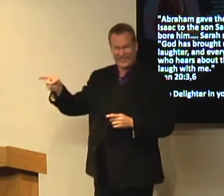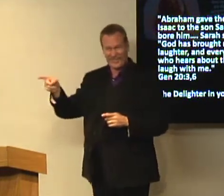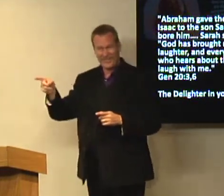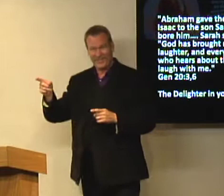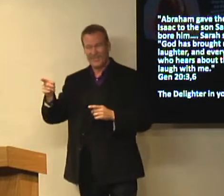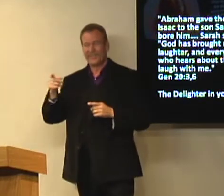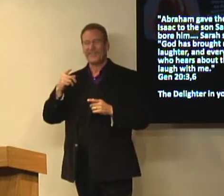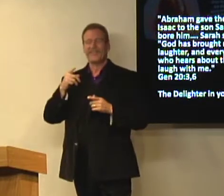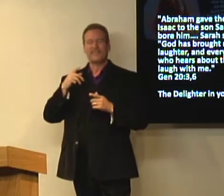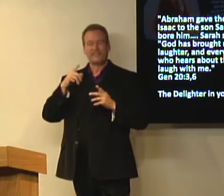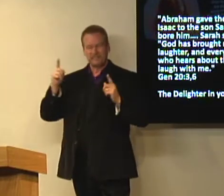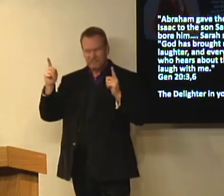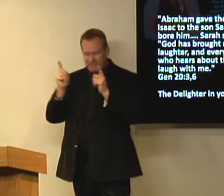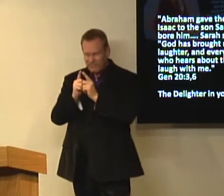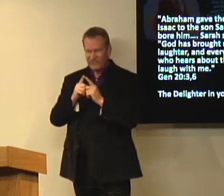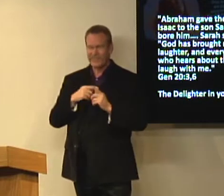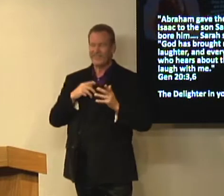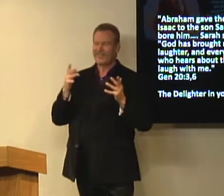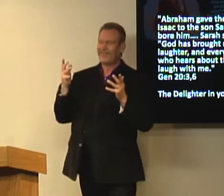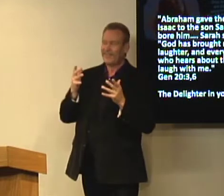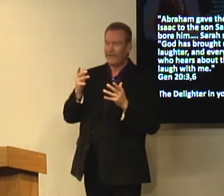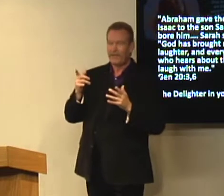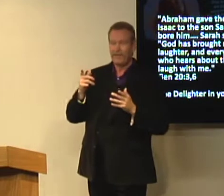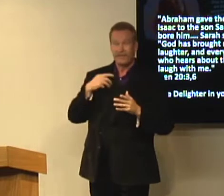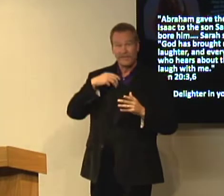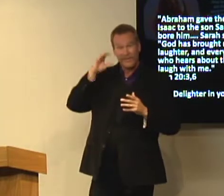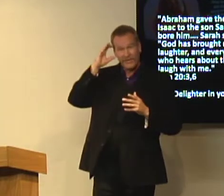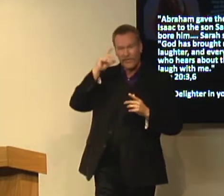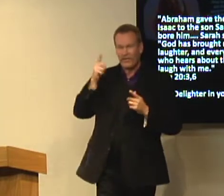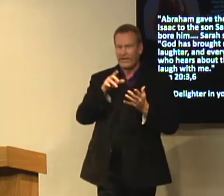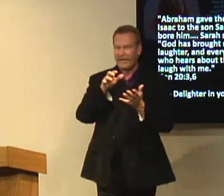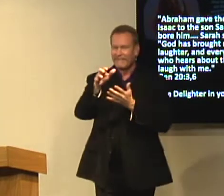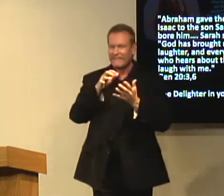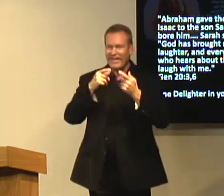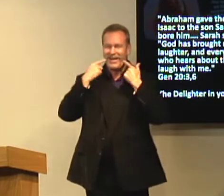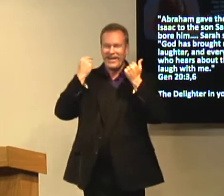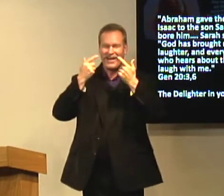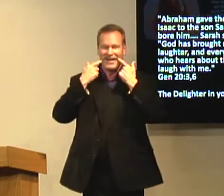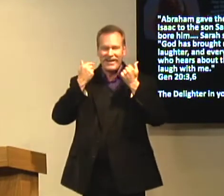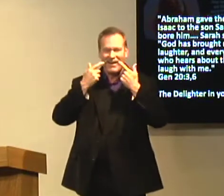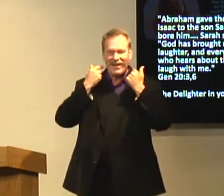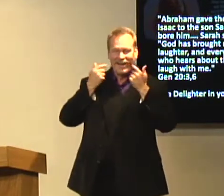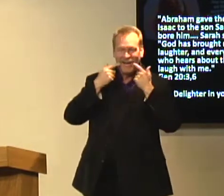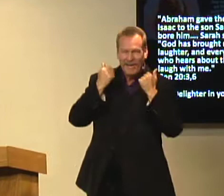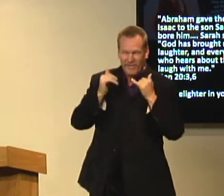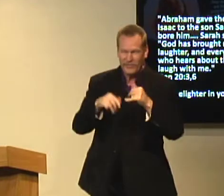My wife has a cousin who I've met and interacted with, and this cousin is always laughing.